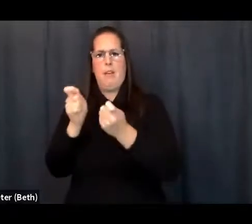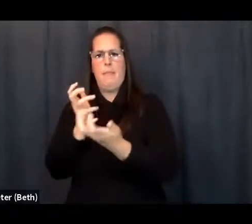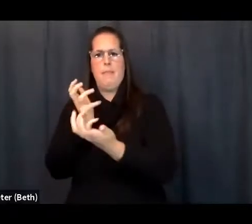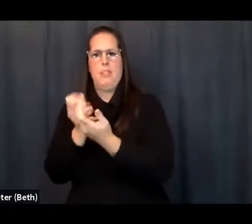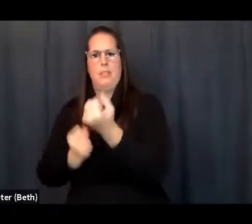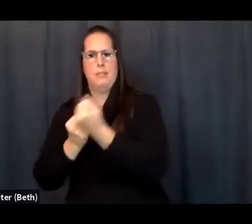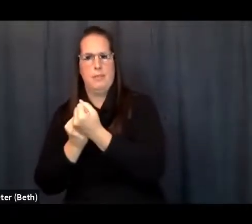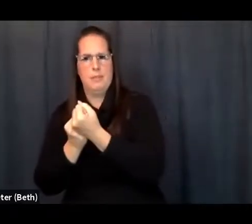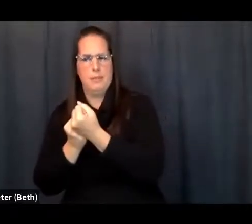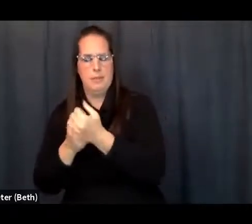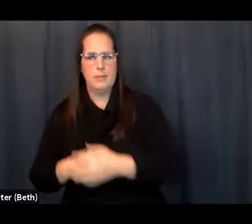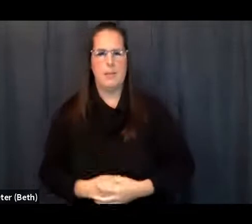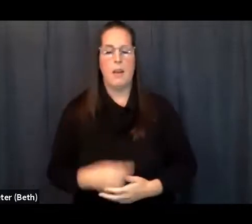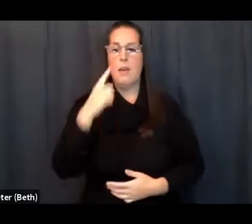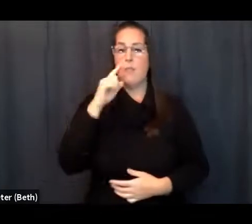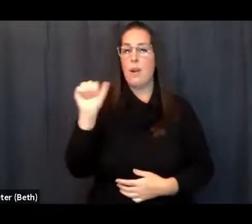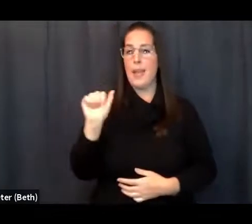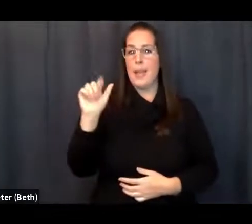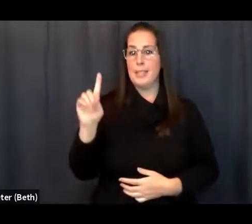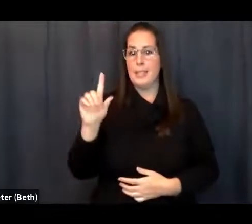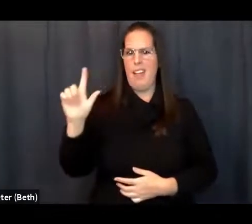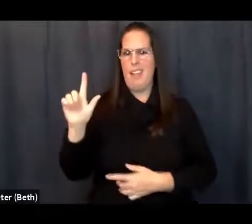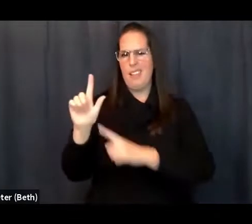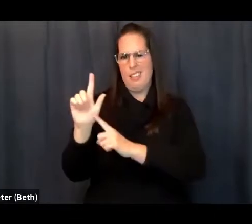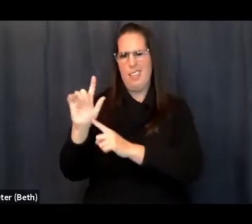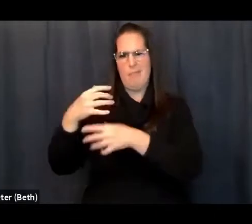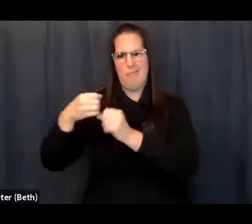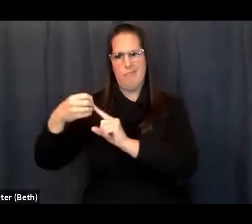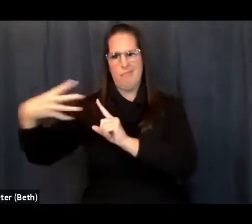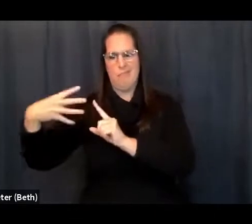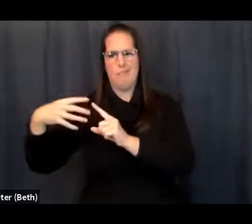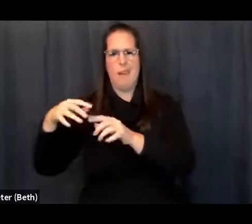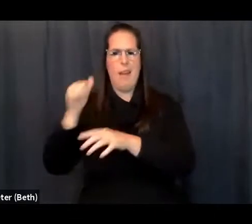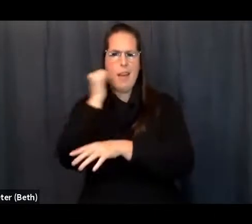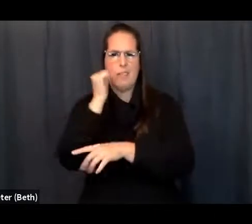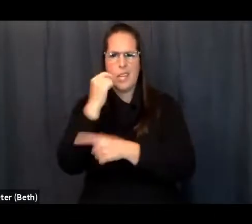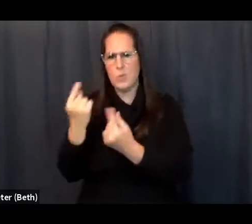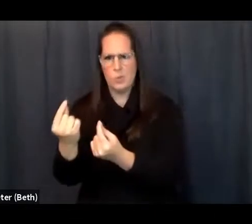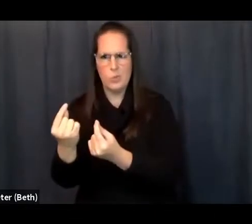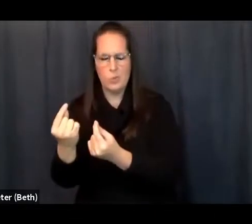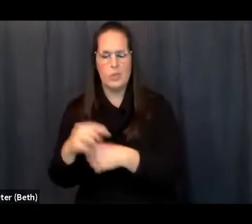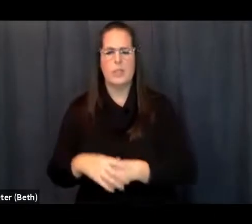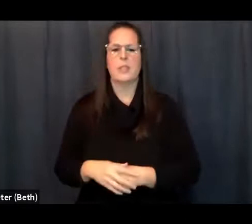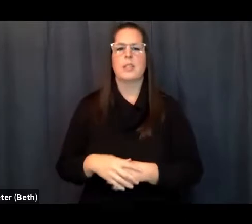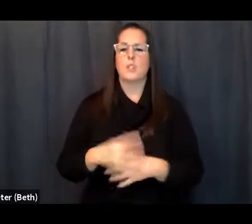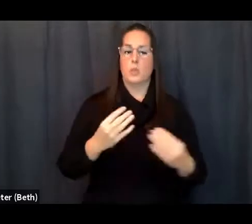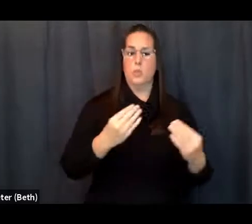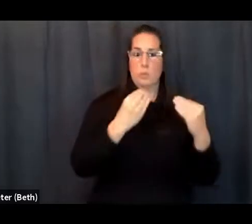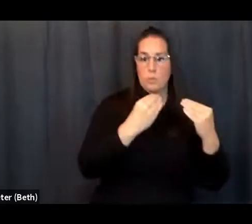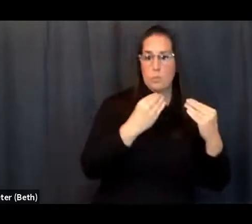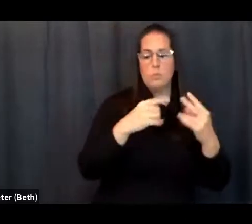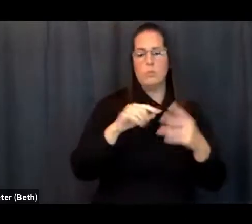do our ADL, activities of daily living, and to work, to be educated and to work,